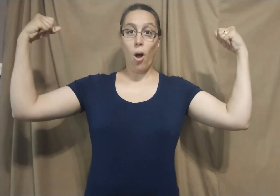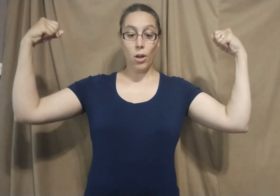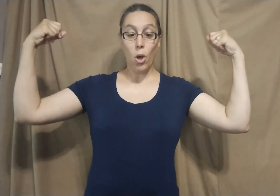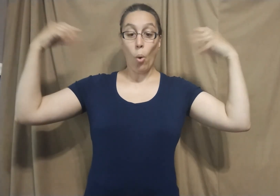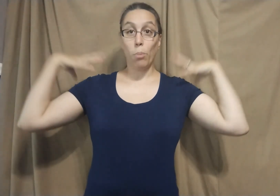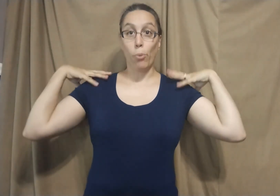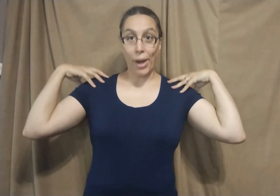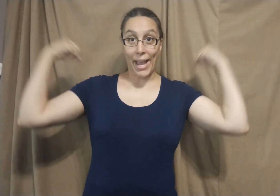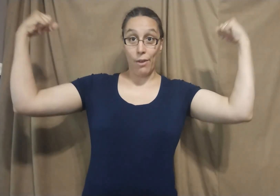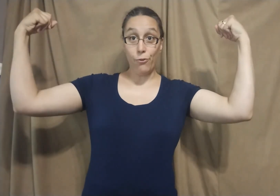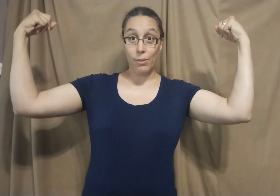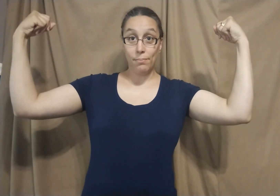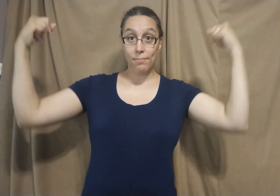strong or brave,